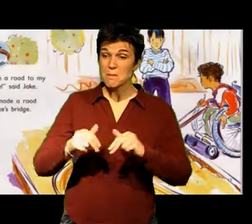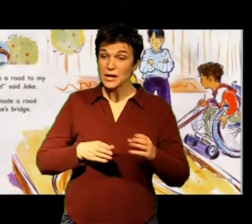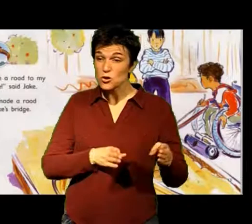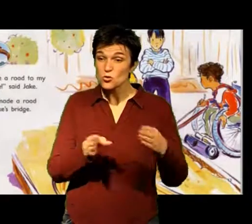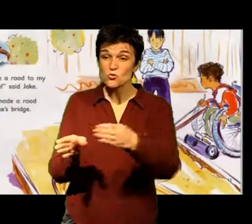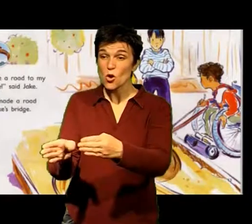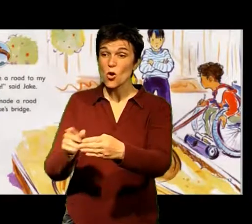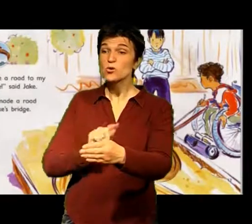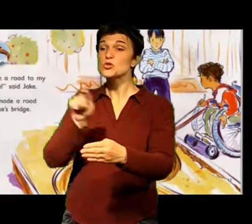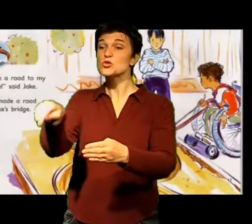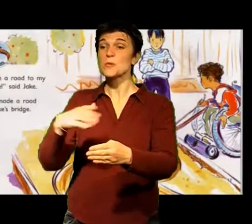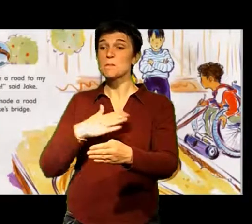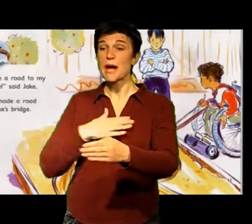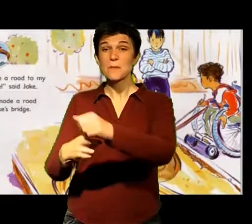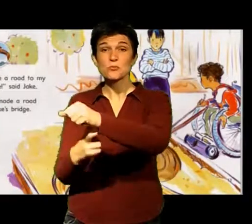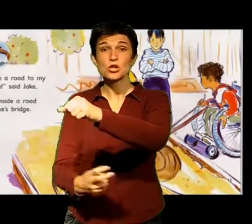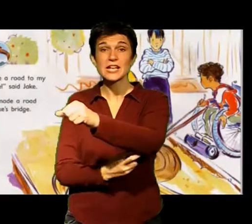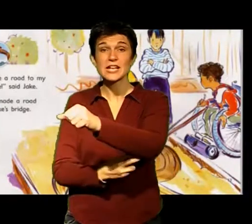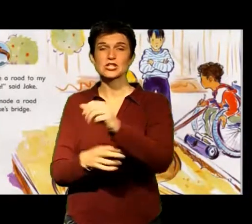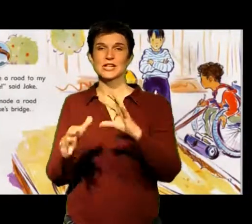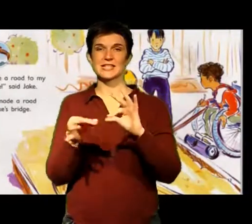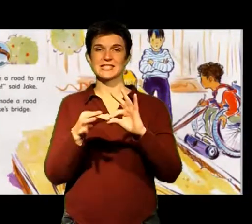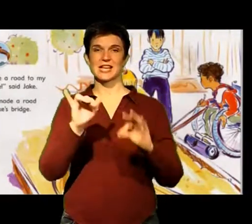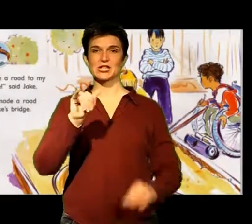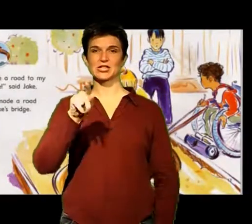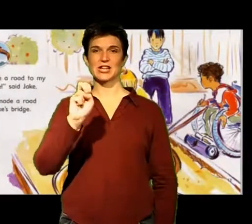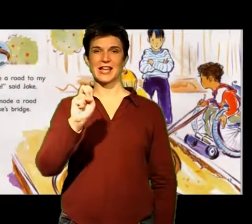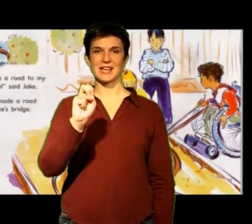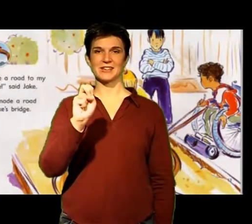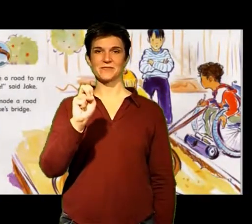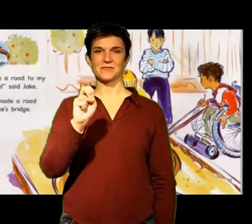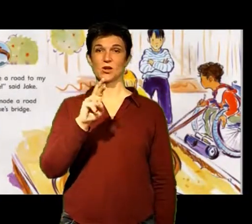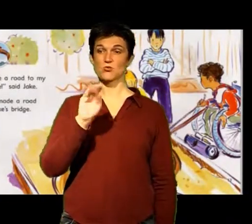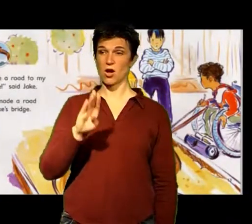Make a road to my bridge, said Jake.